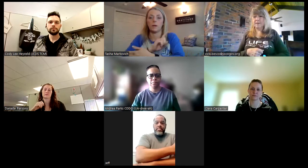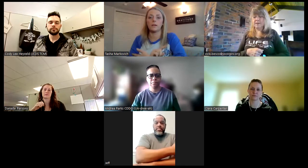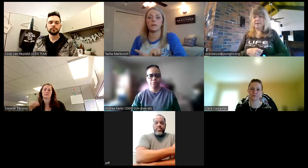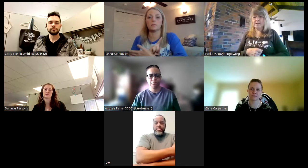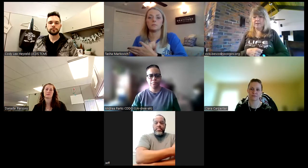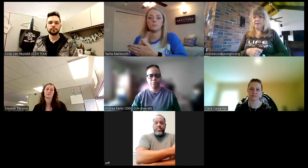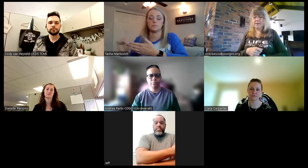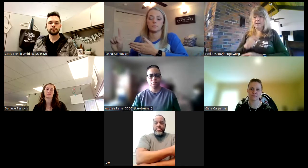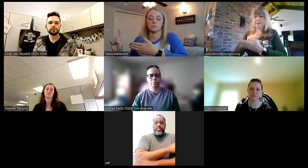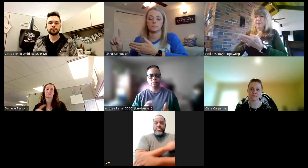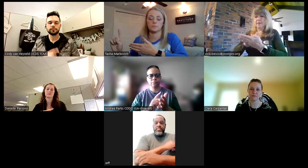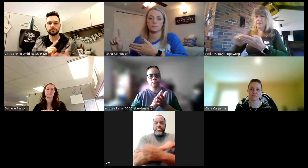Week.